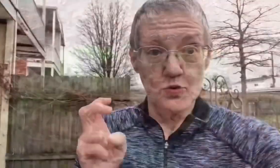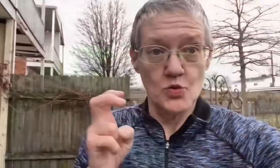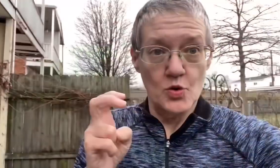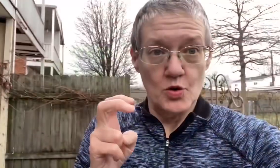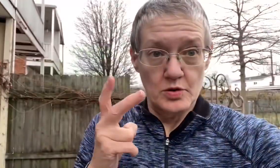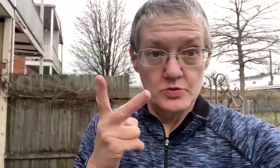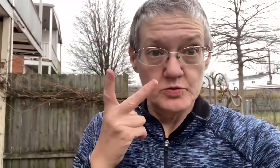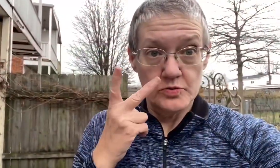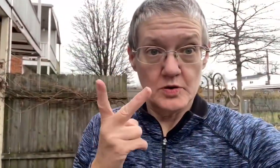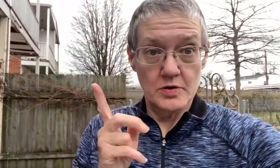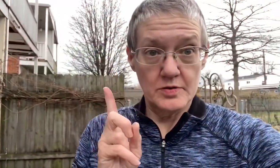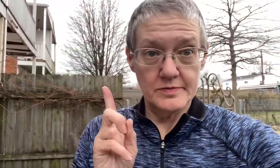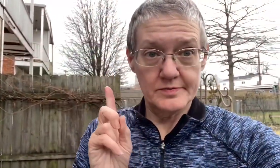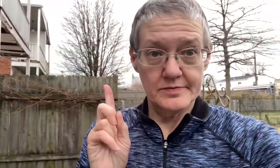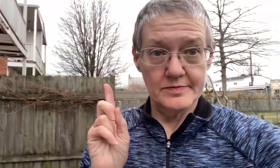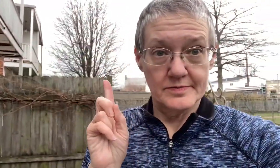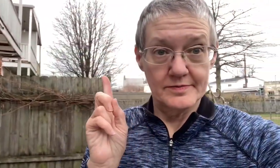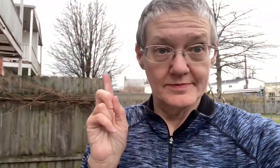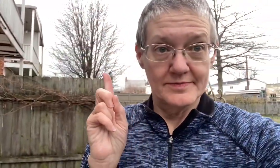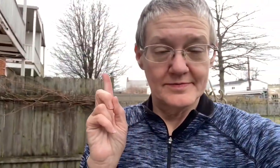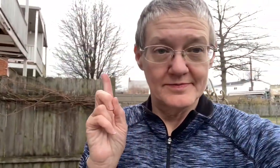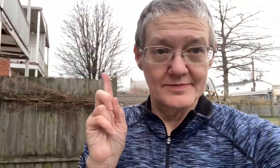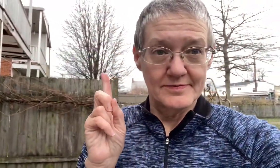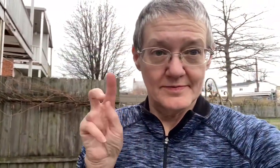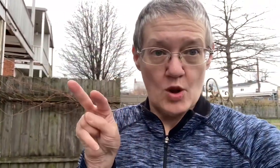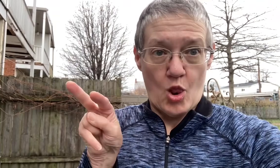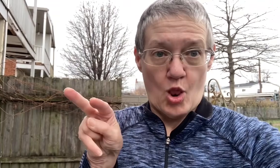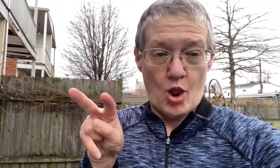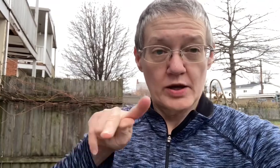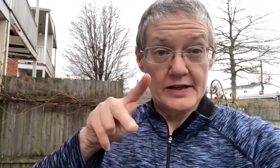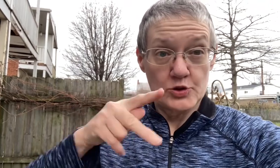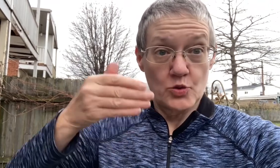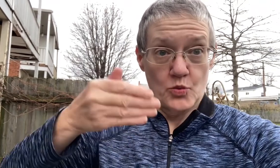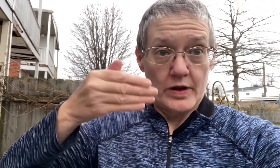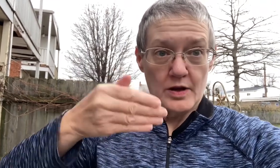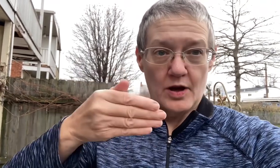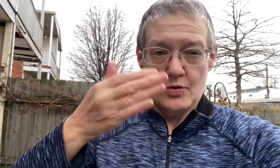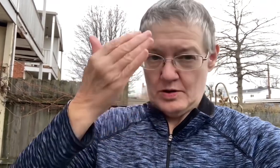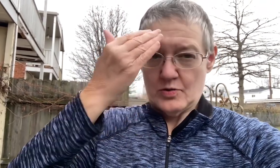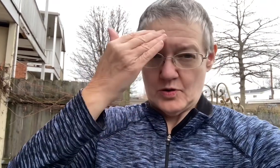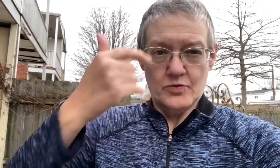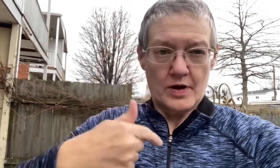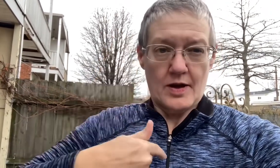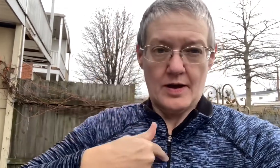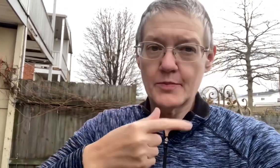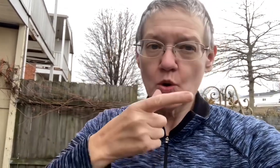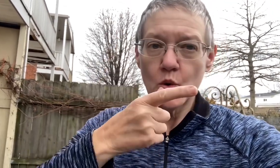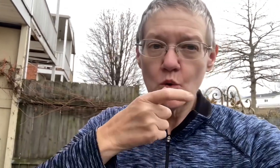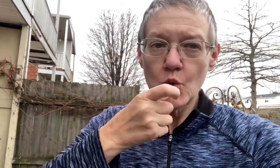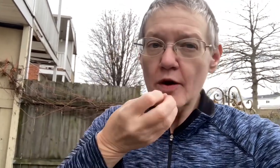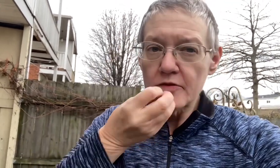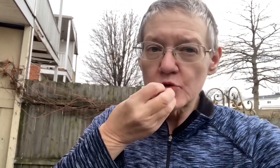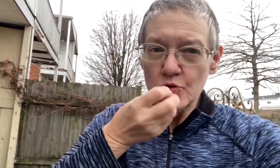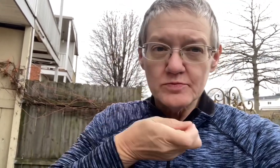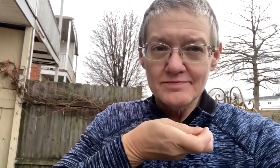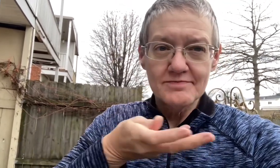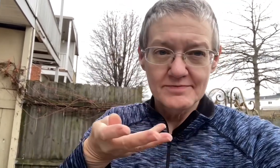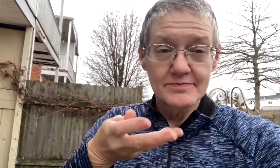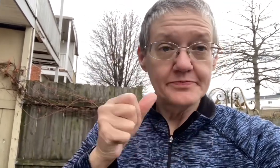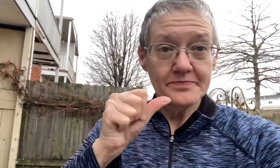And you saw that squirrel that was up there on the fence? It was looking right at me through the kitchen window because it knows I'm the one that puts